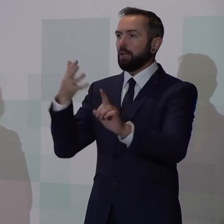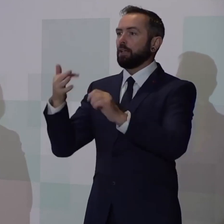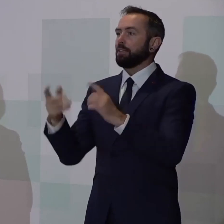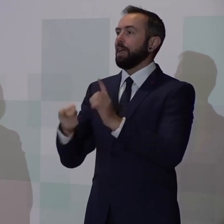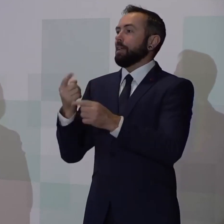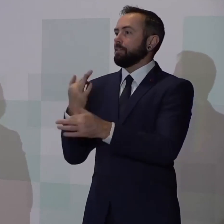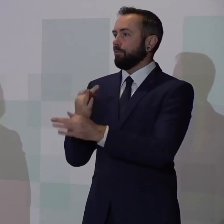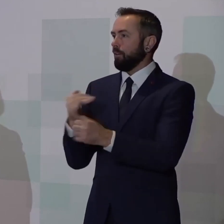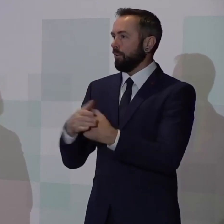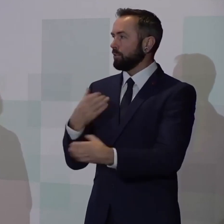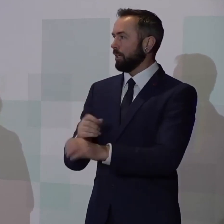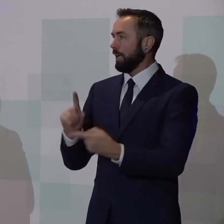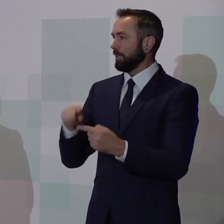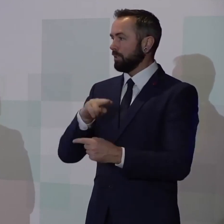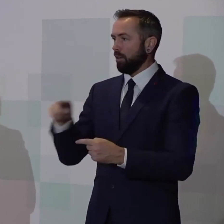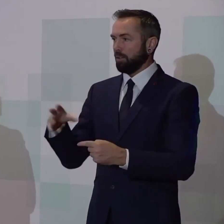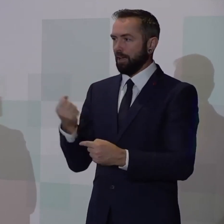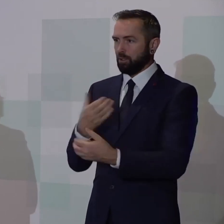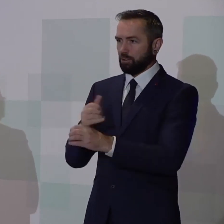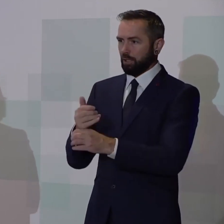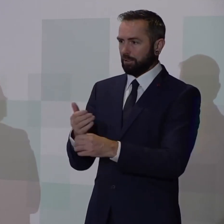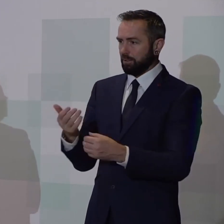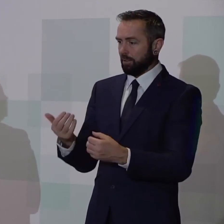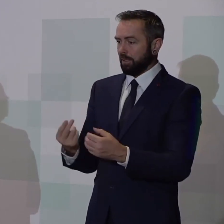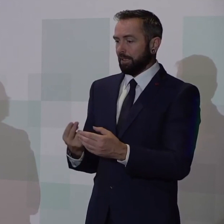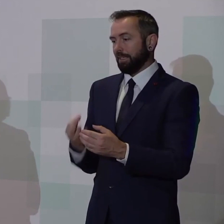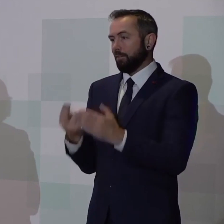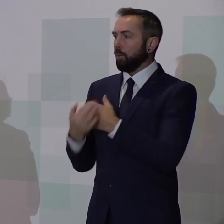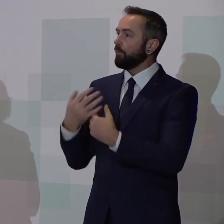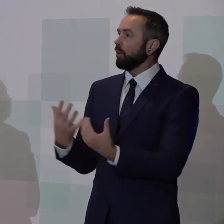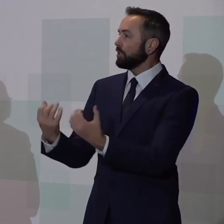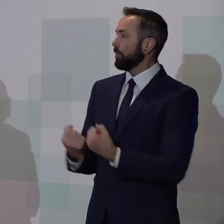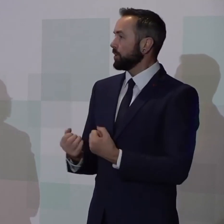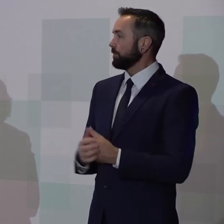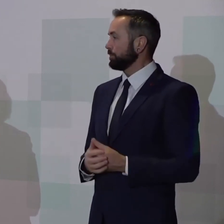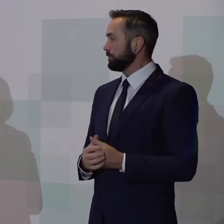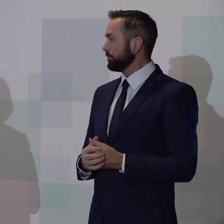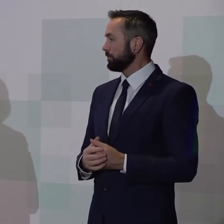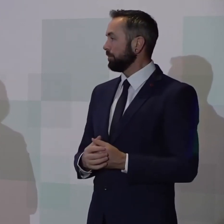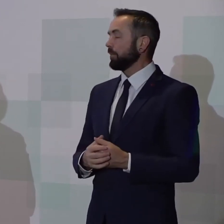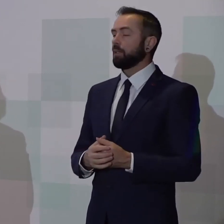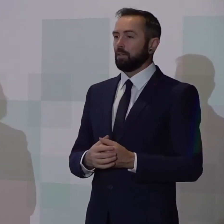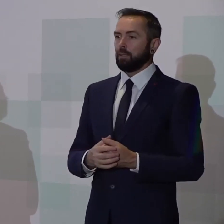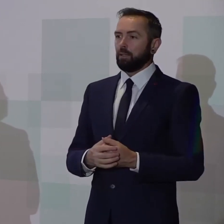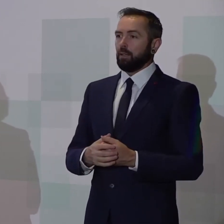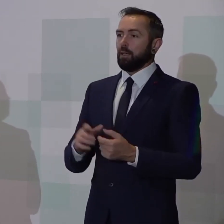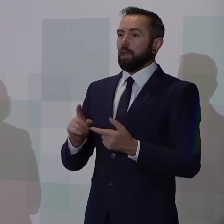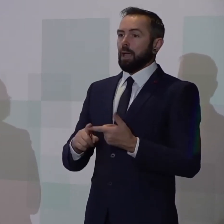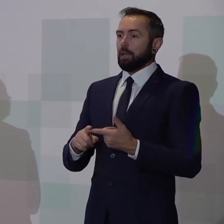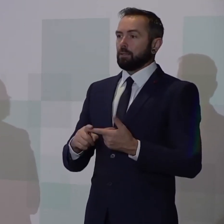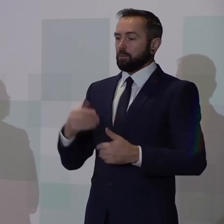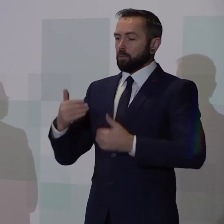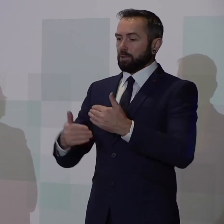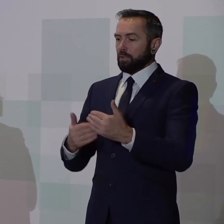child, and to not have his child going through for adoption. And the proceedings went all the way to the Supreme